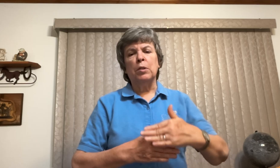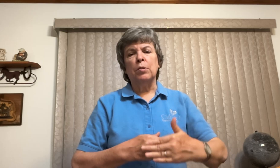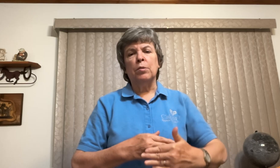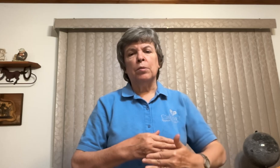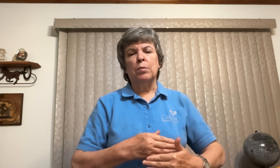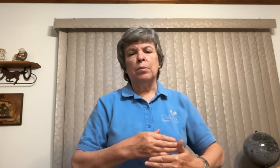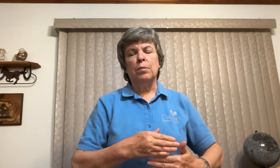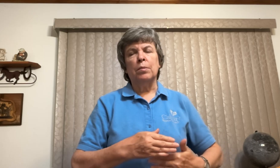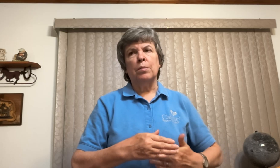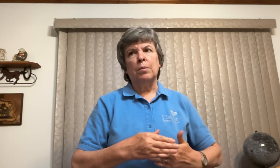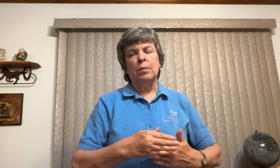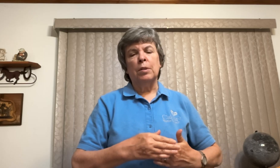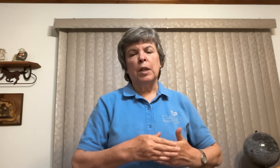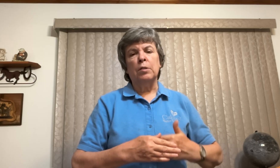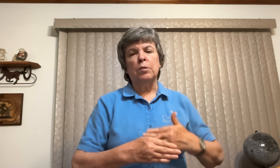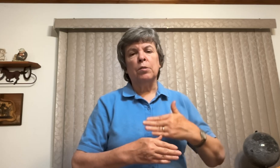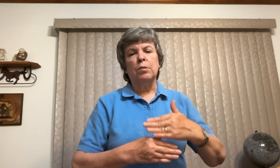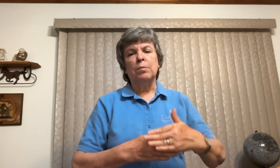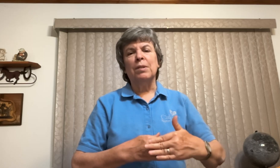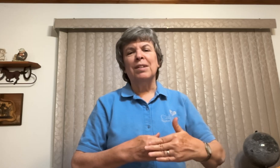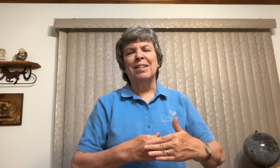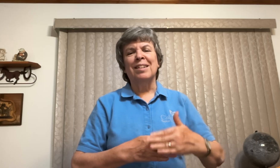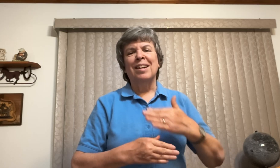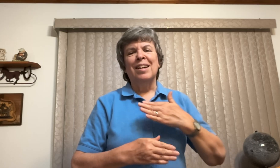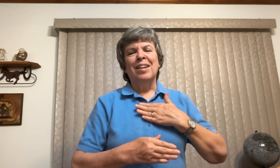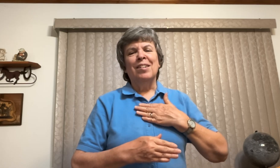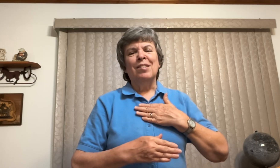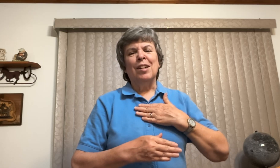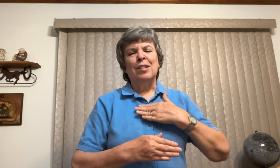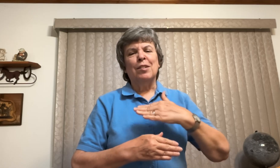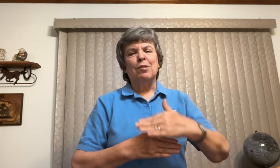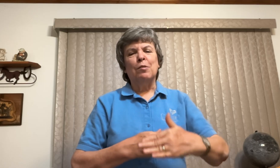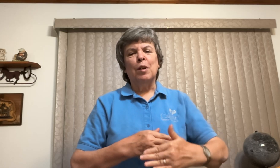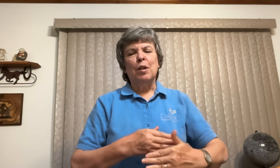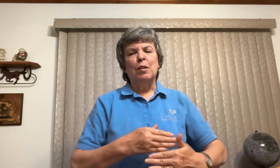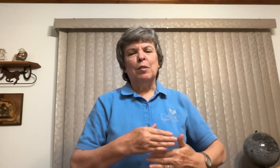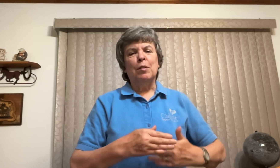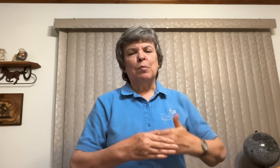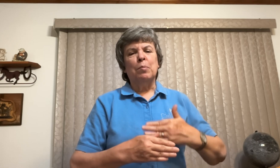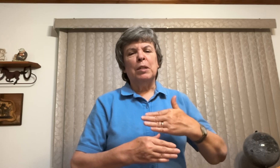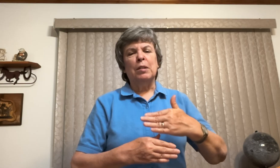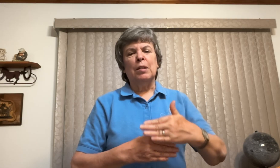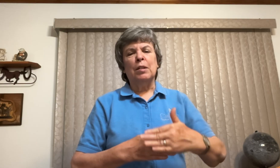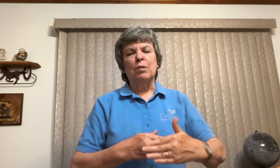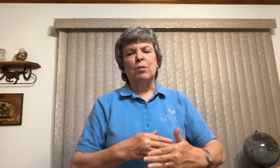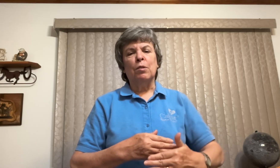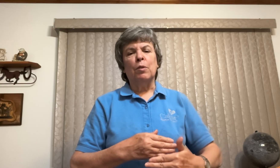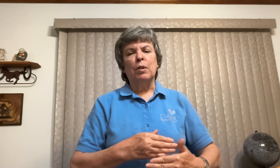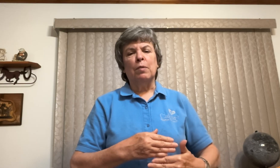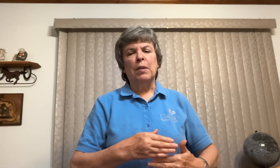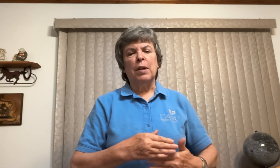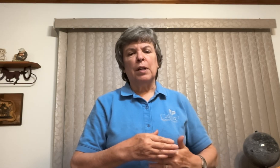because this hand is hurt. Okay, so basically you're going around that